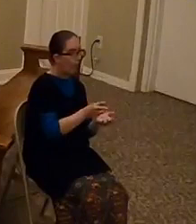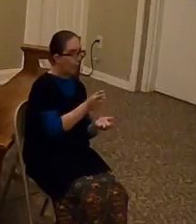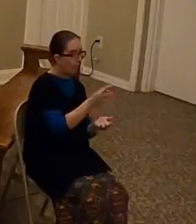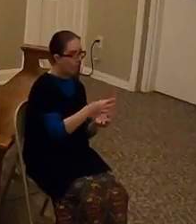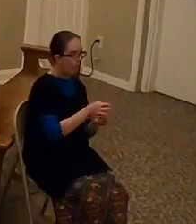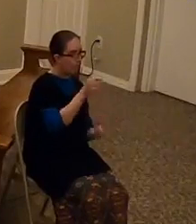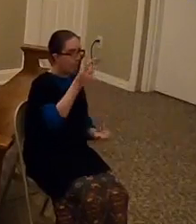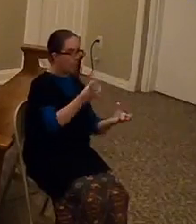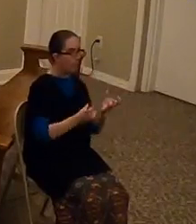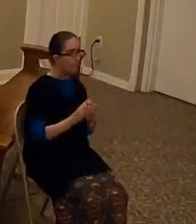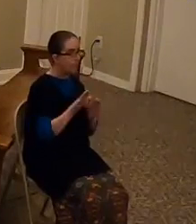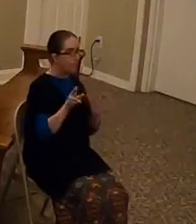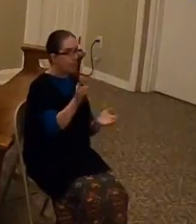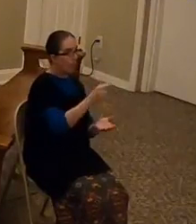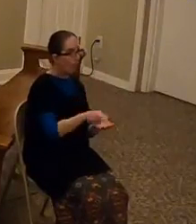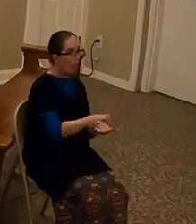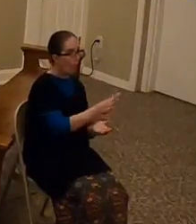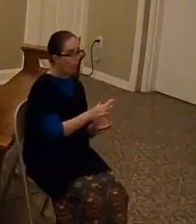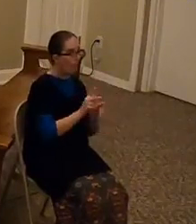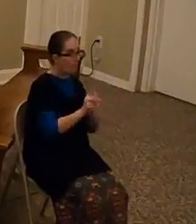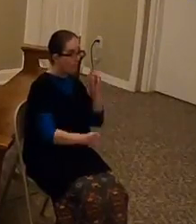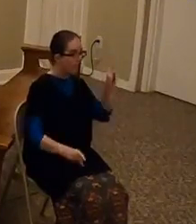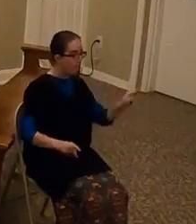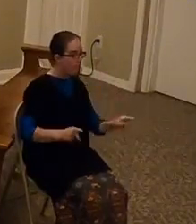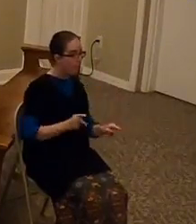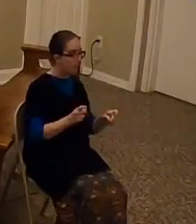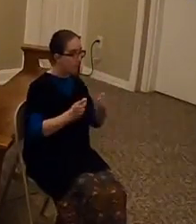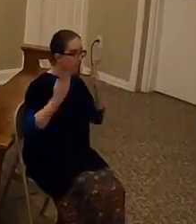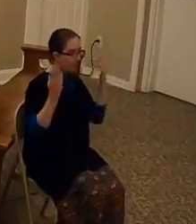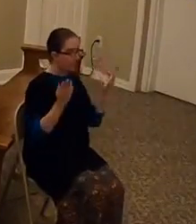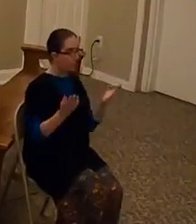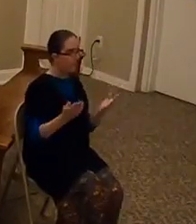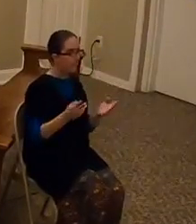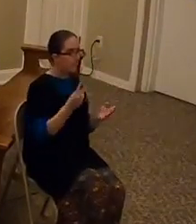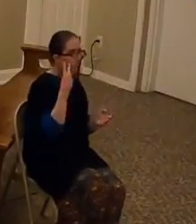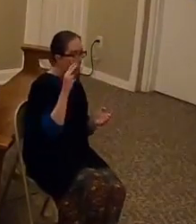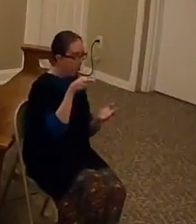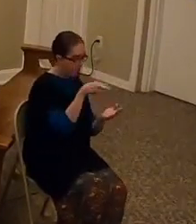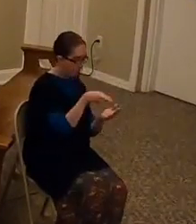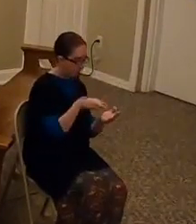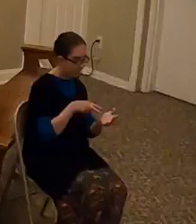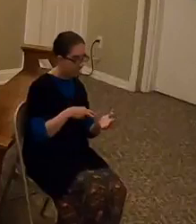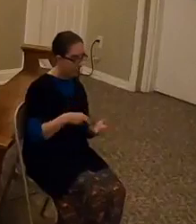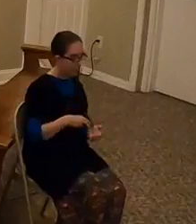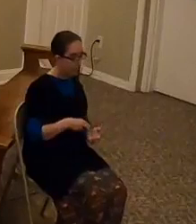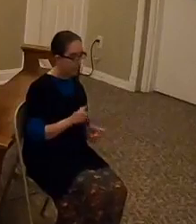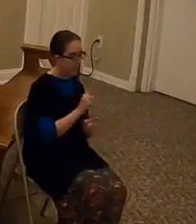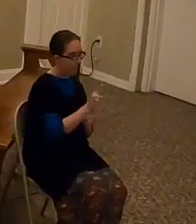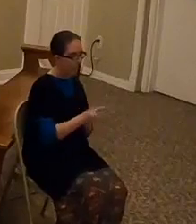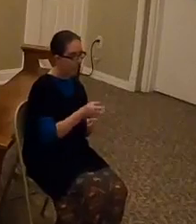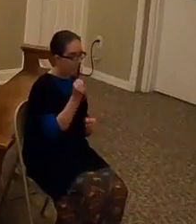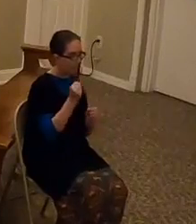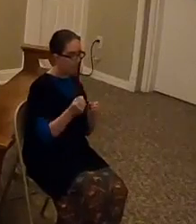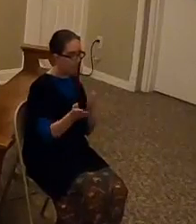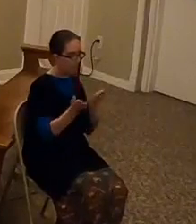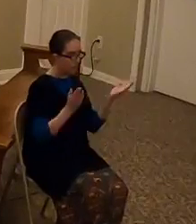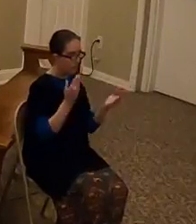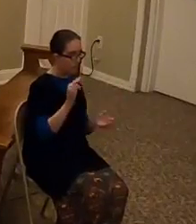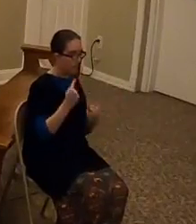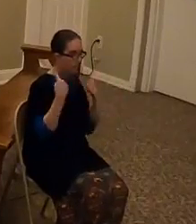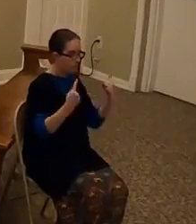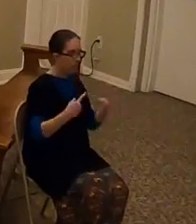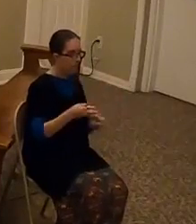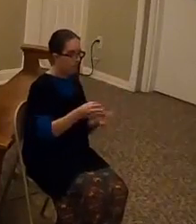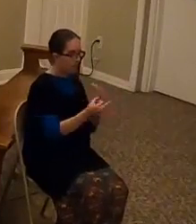he wants you to be a holy people. Amen. Hallelujah. So look what he said. For when you were the servants of sin, you